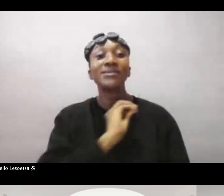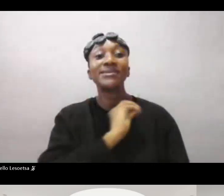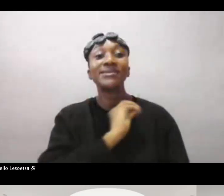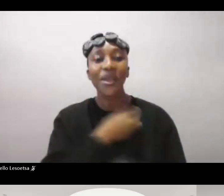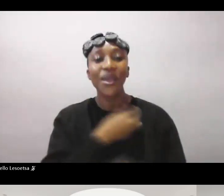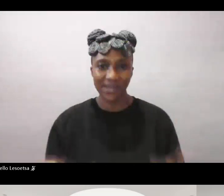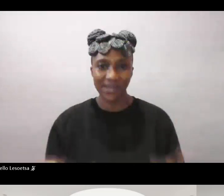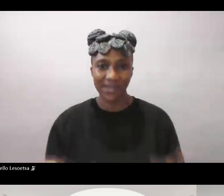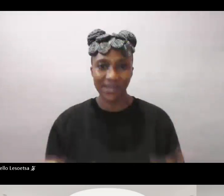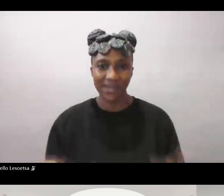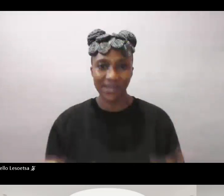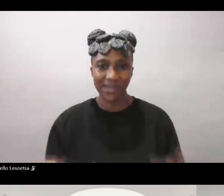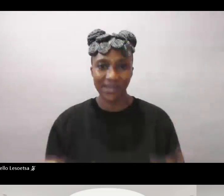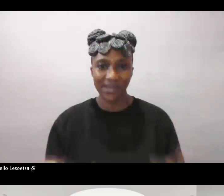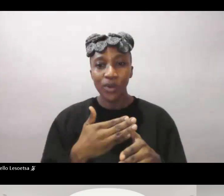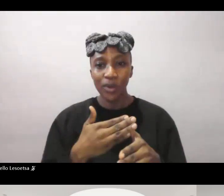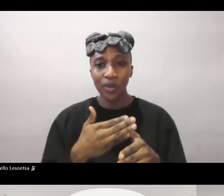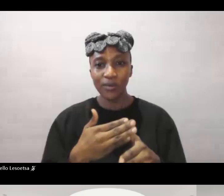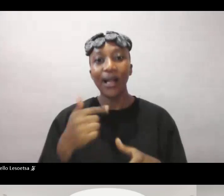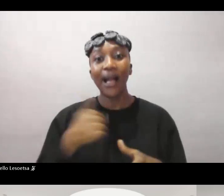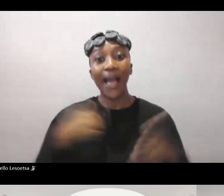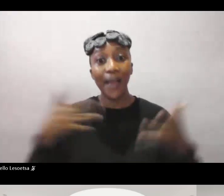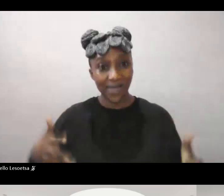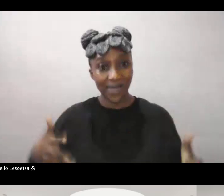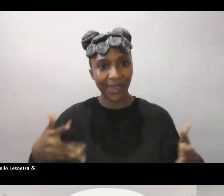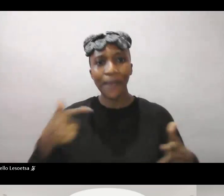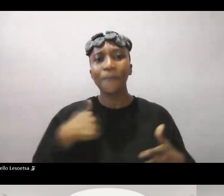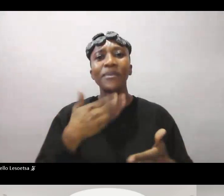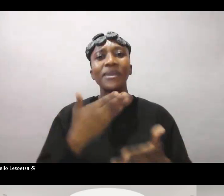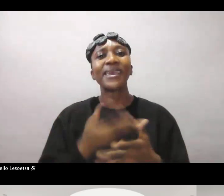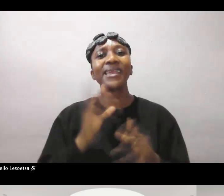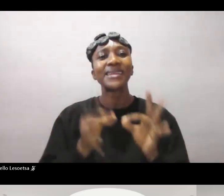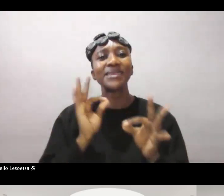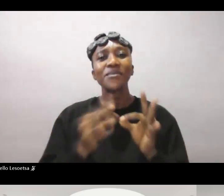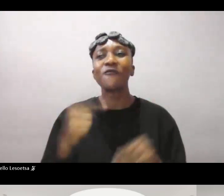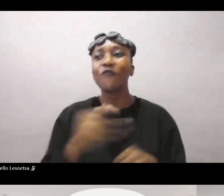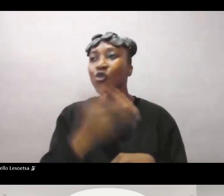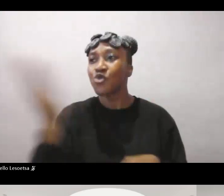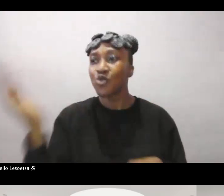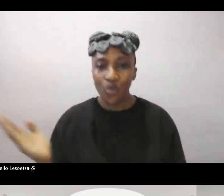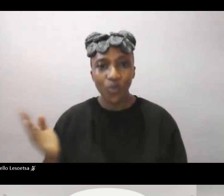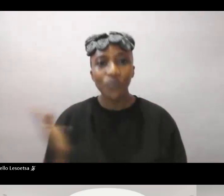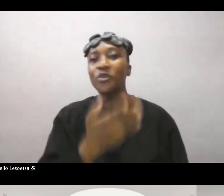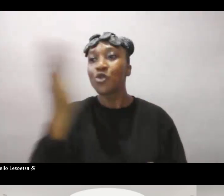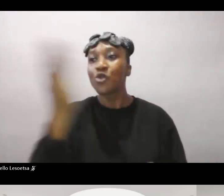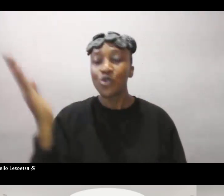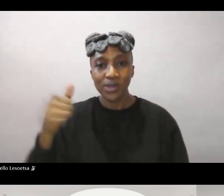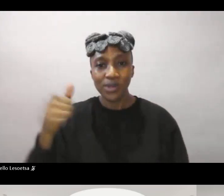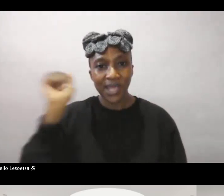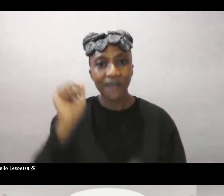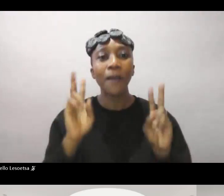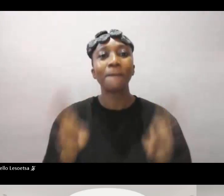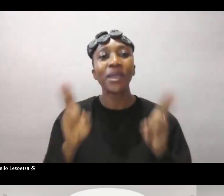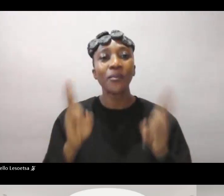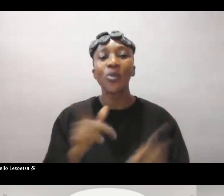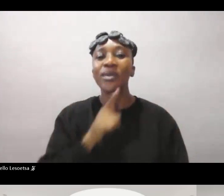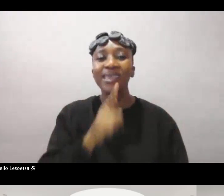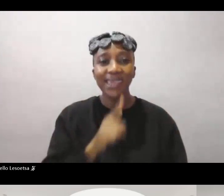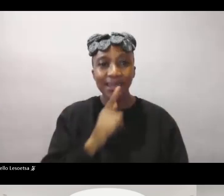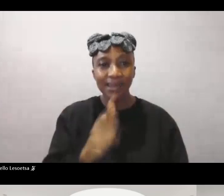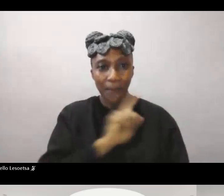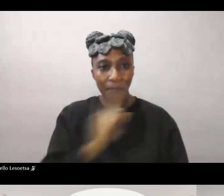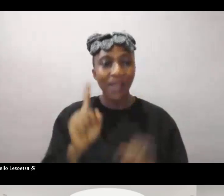Because I'm here, I can interpret for you. You are people who are hearing, but you cannot hear